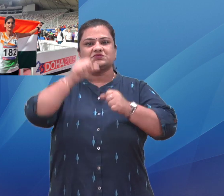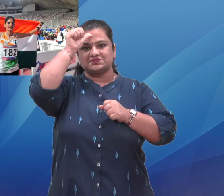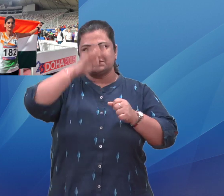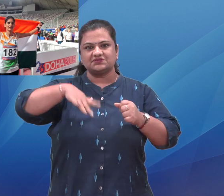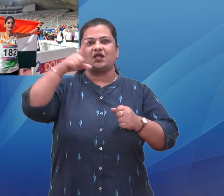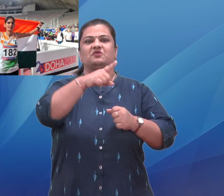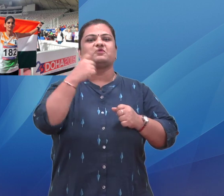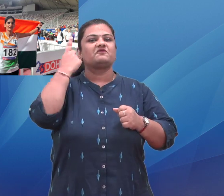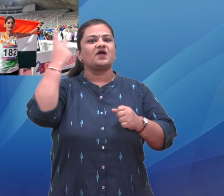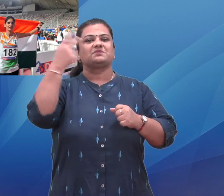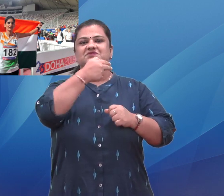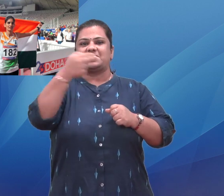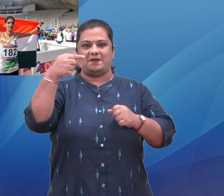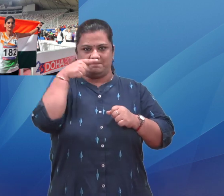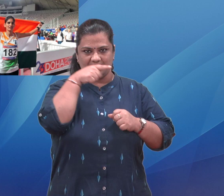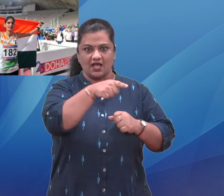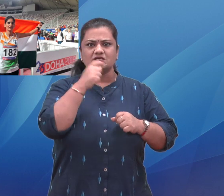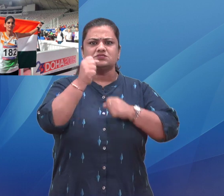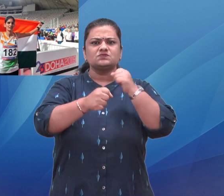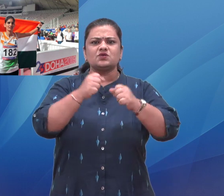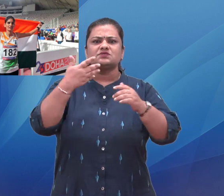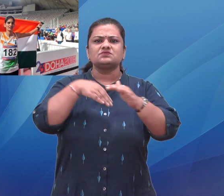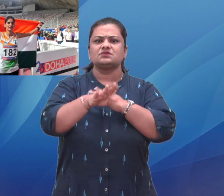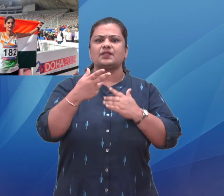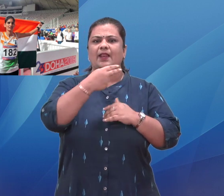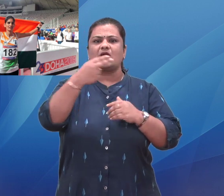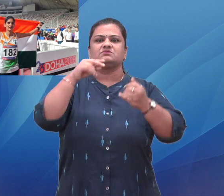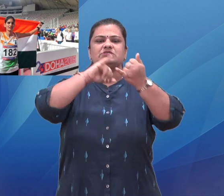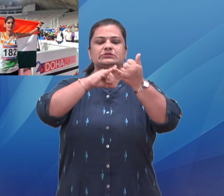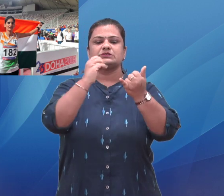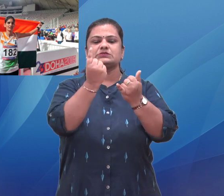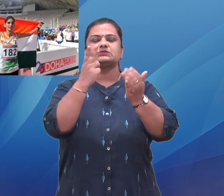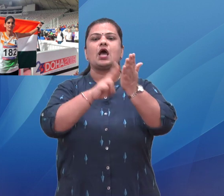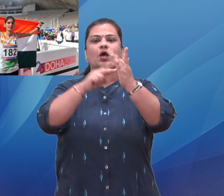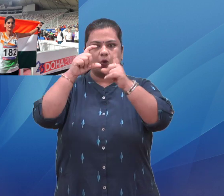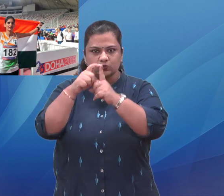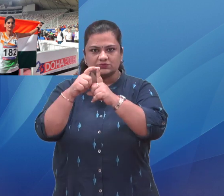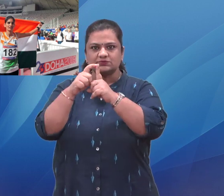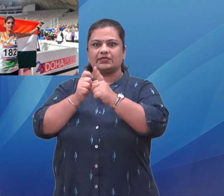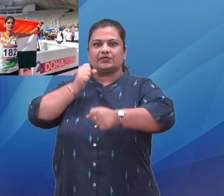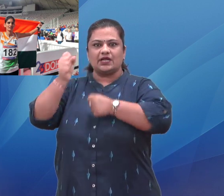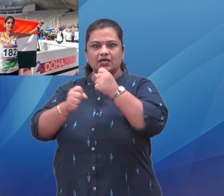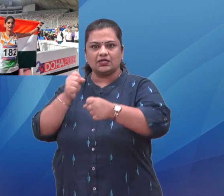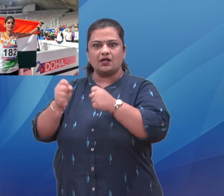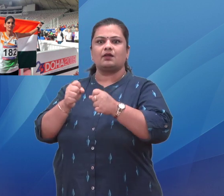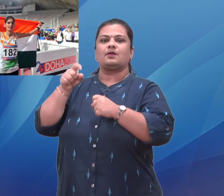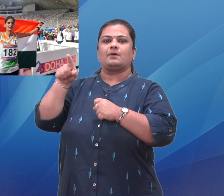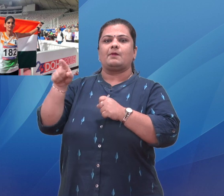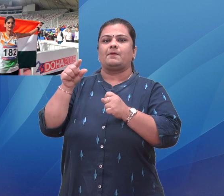Indian to clock a sub 9-minute time in the women's 3000 meters. The 27-year-old Parul covered